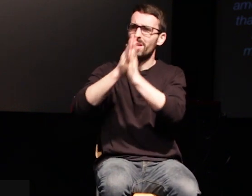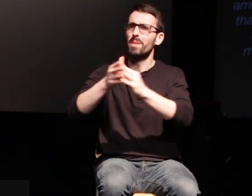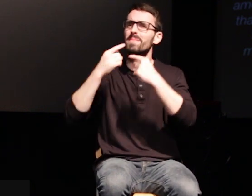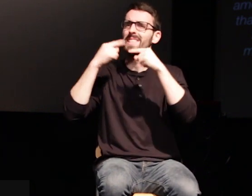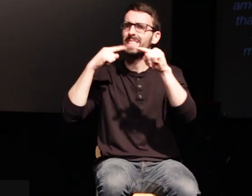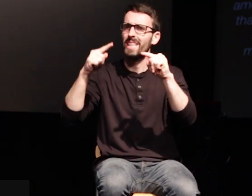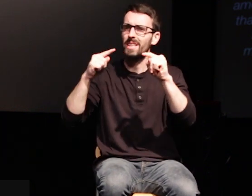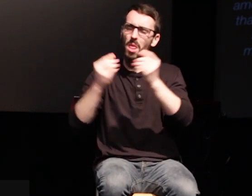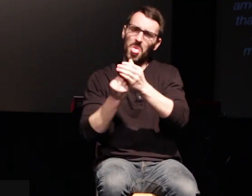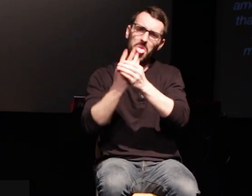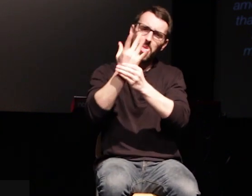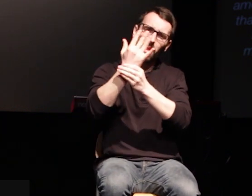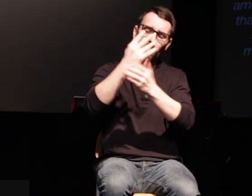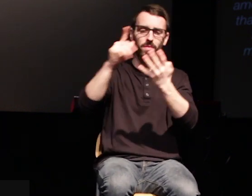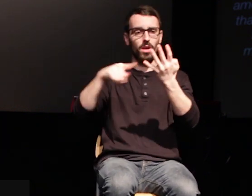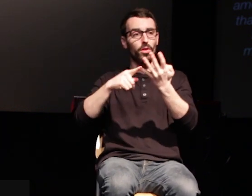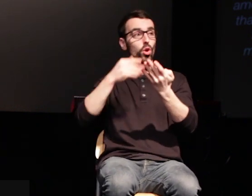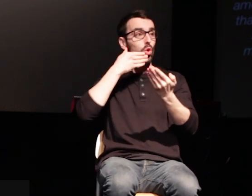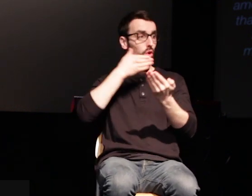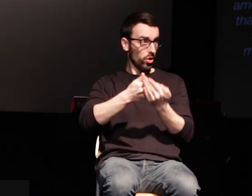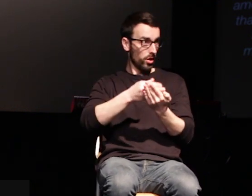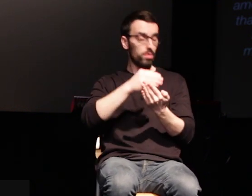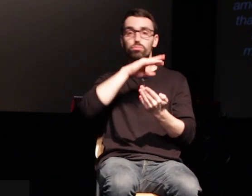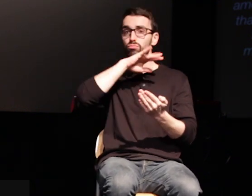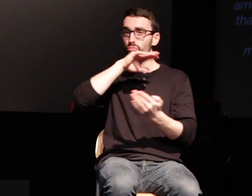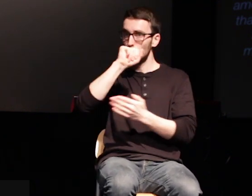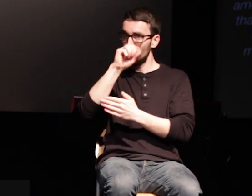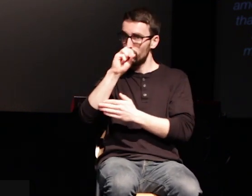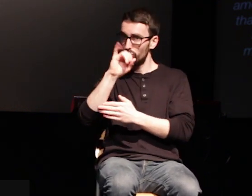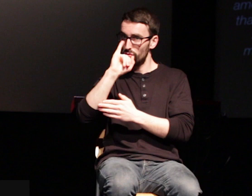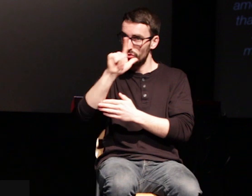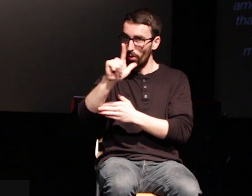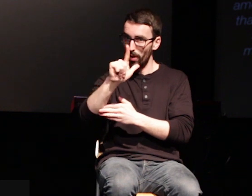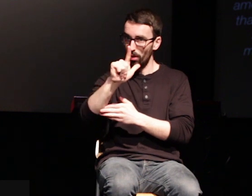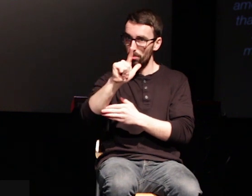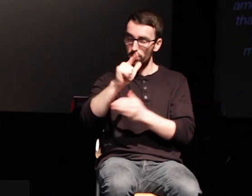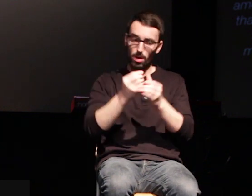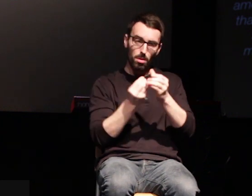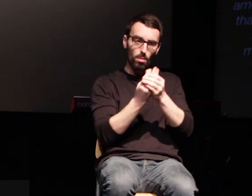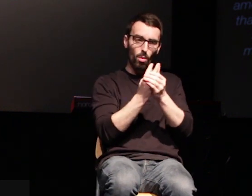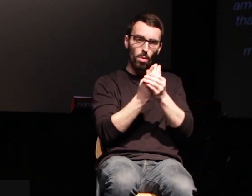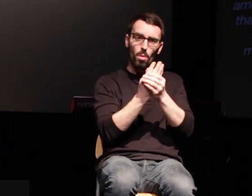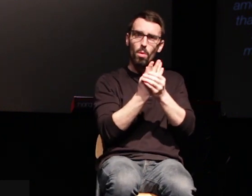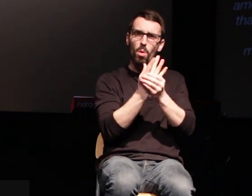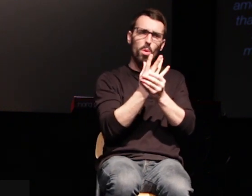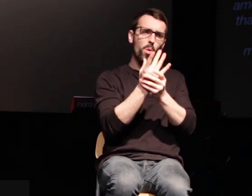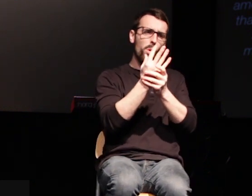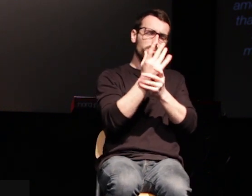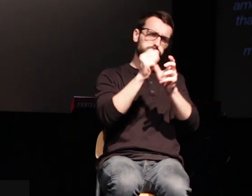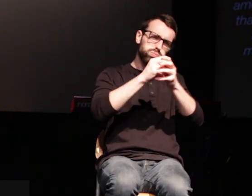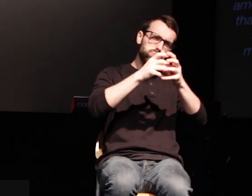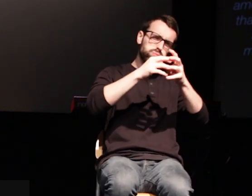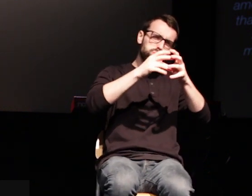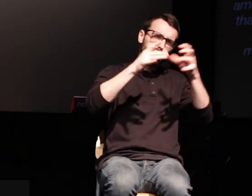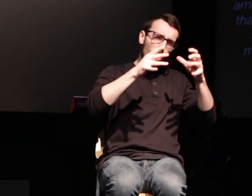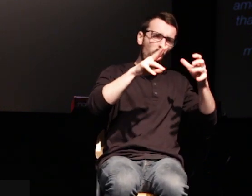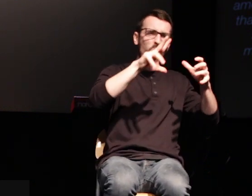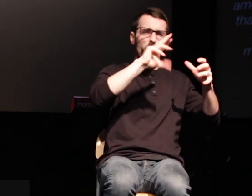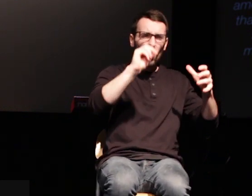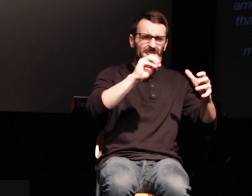up, grew, and produced a crop, some multiplying 30, some 60,